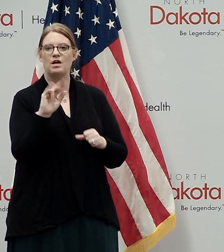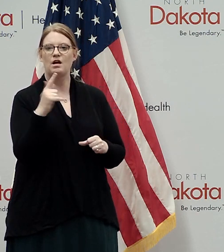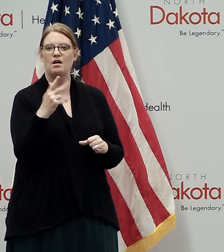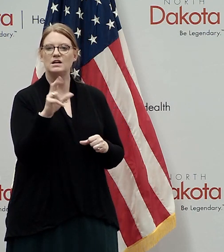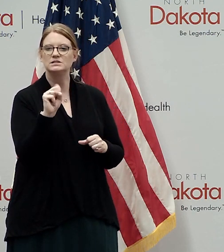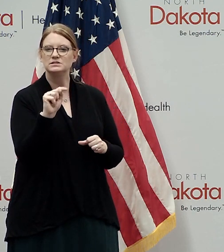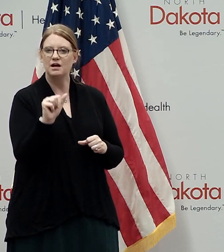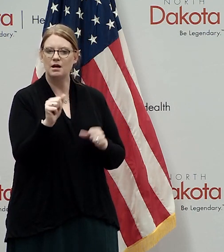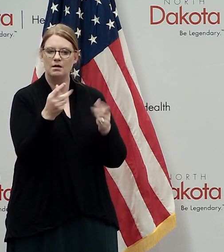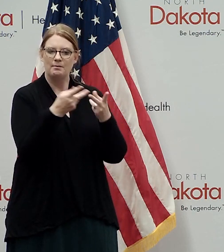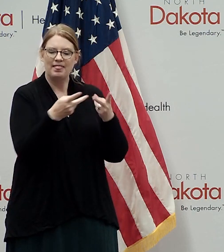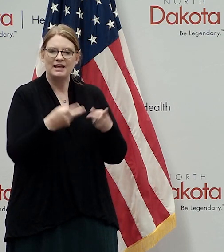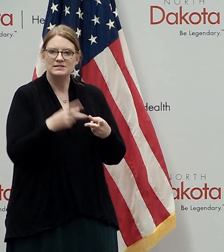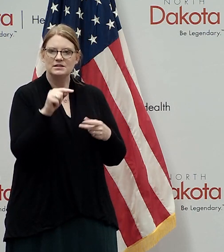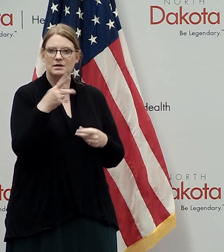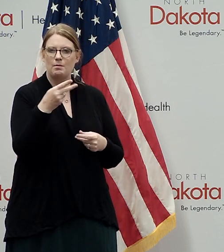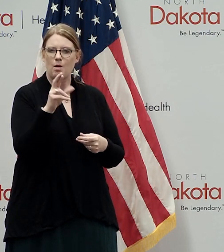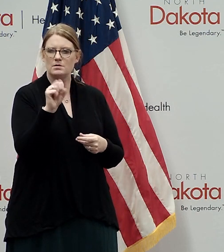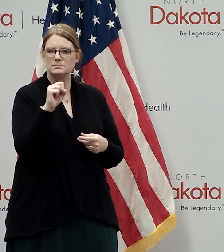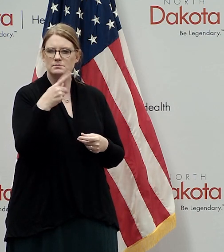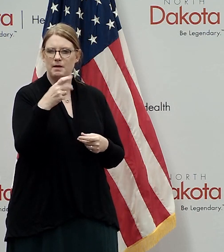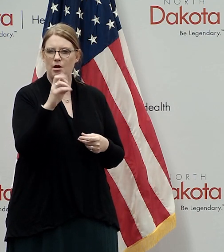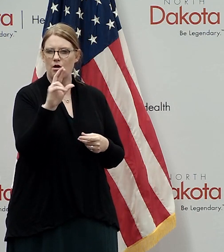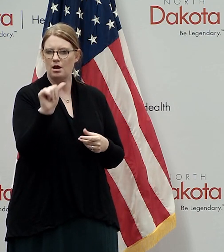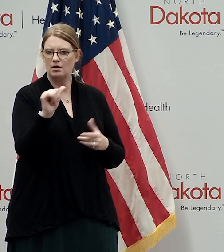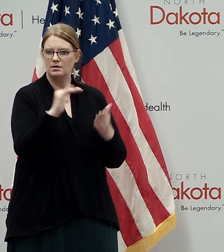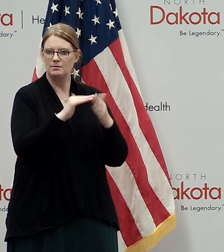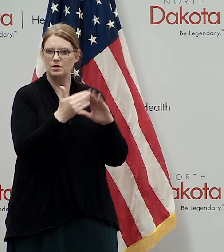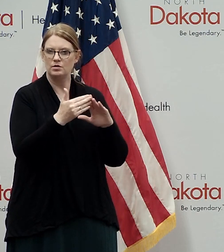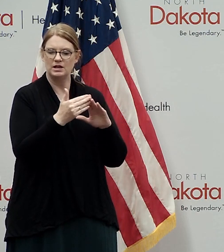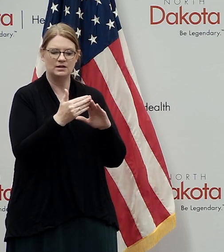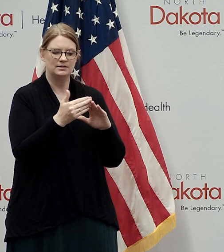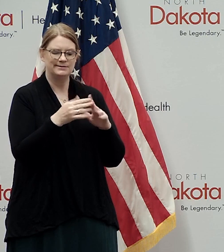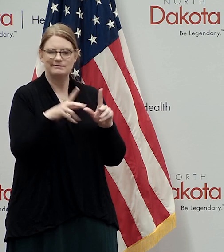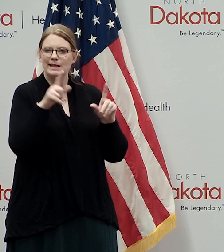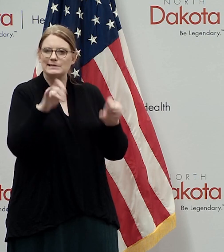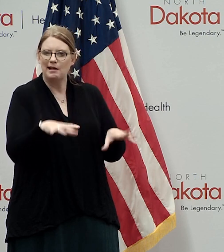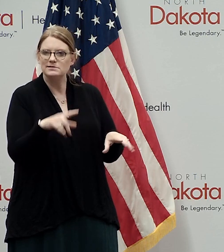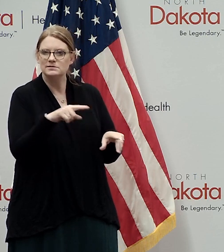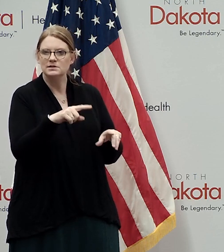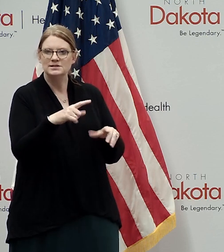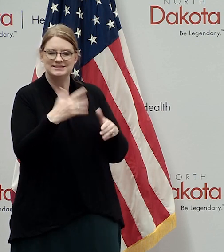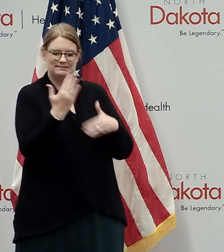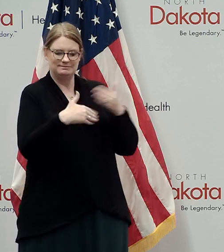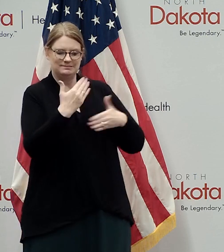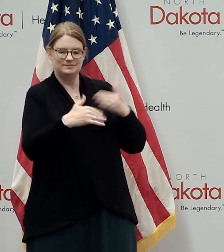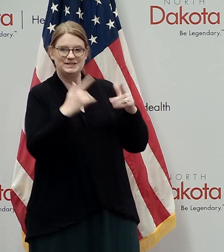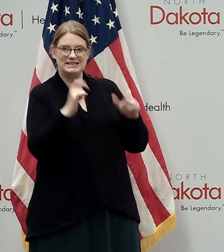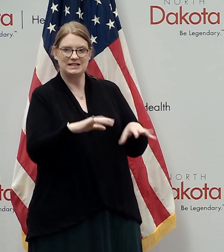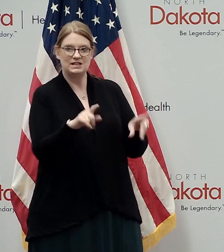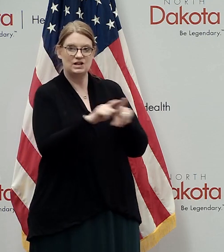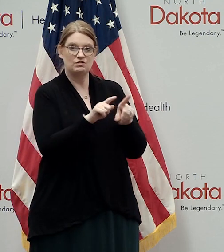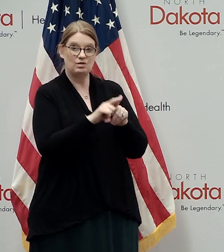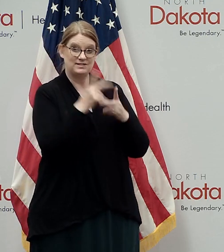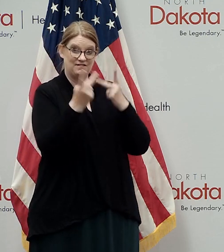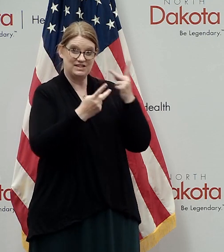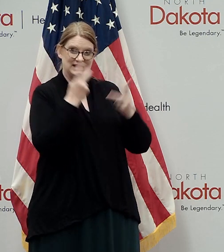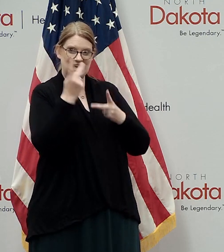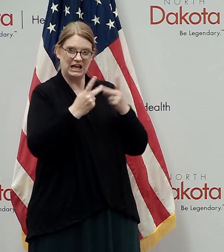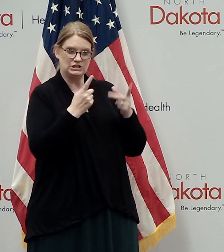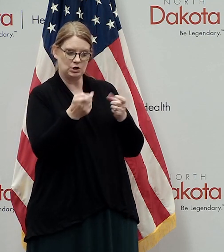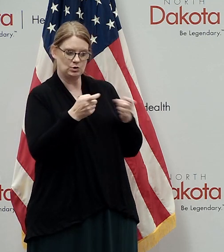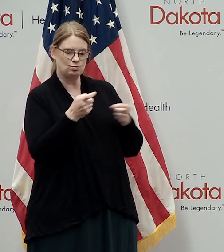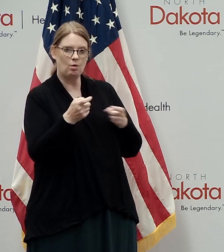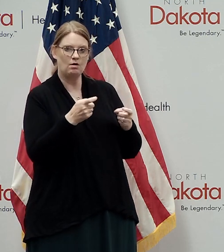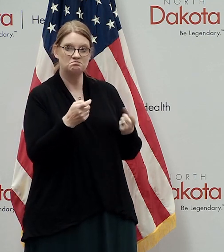Place, which is a Prospera community here in Bismarck, on a pilot to accelerate testing and visitation controlled study, which